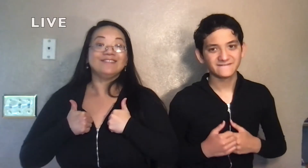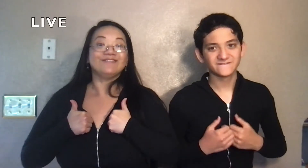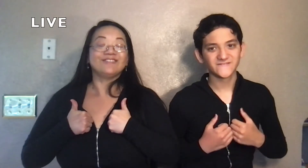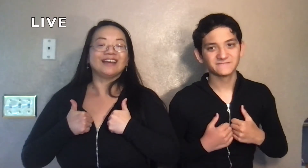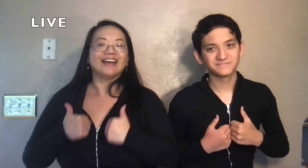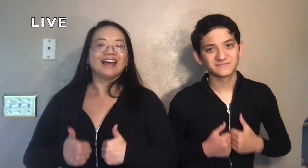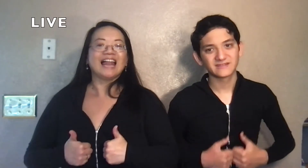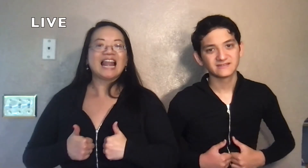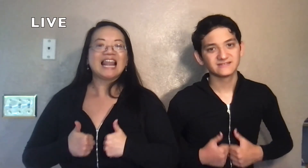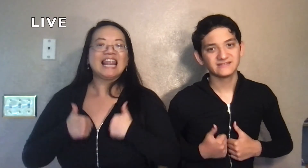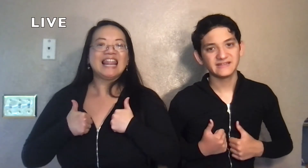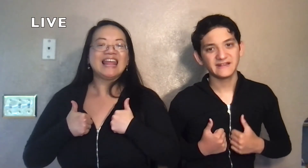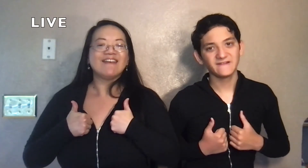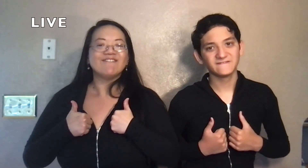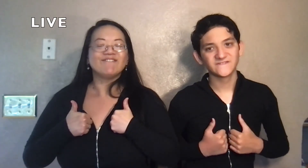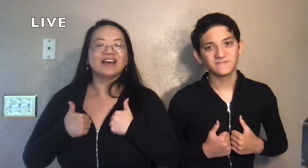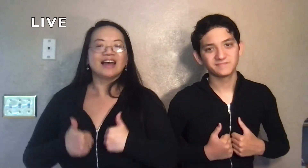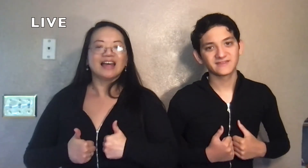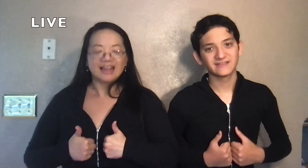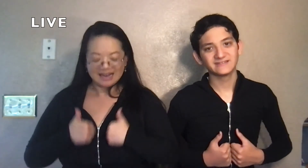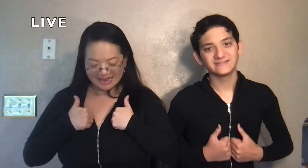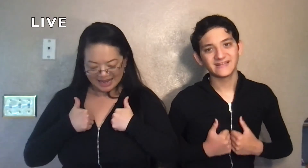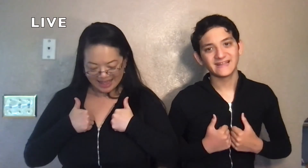Live. Live. Live.